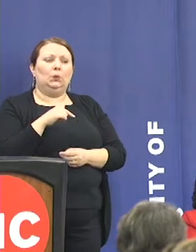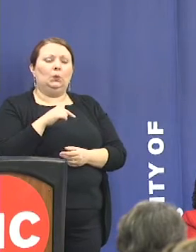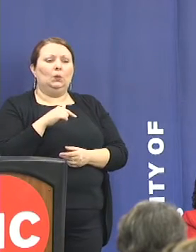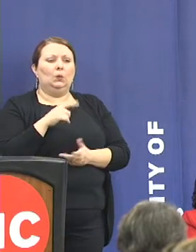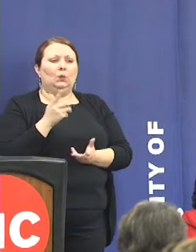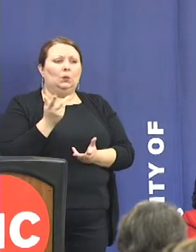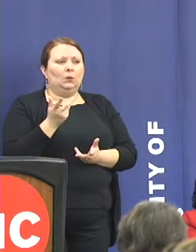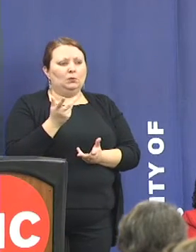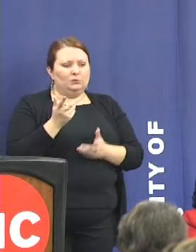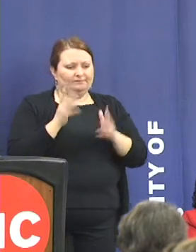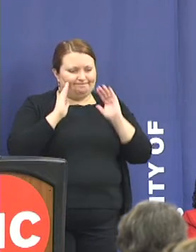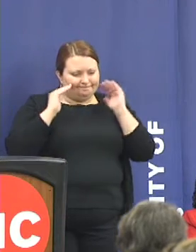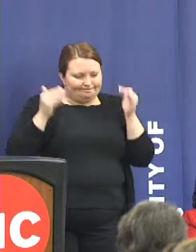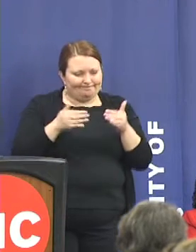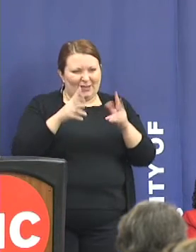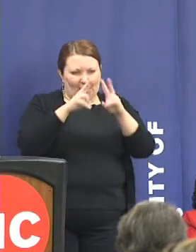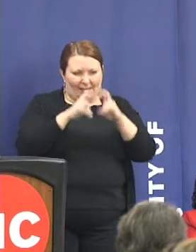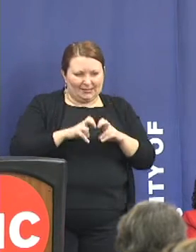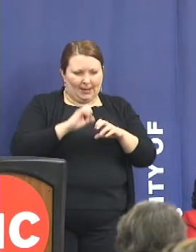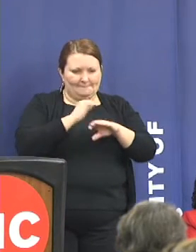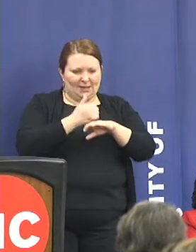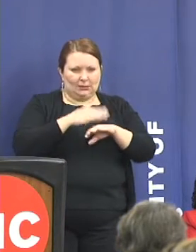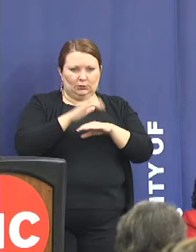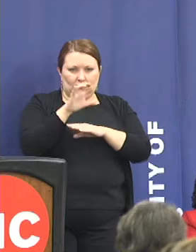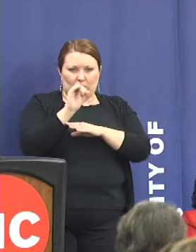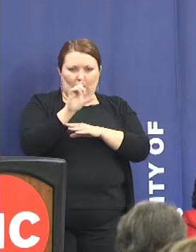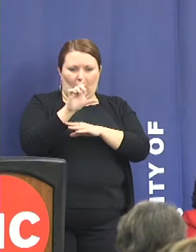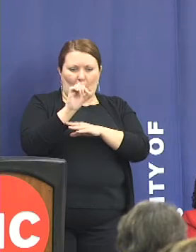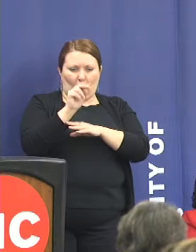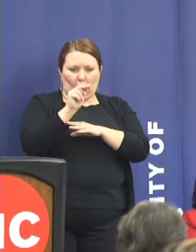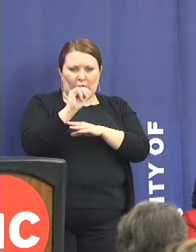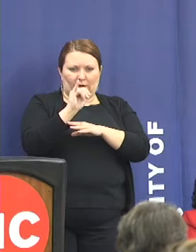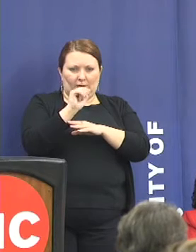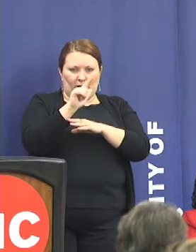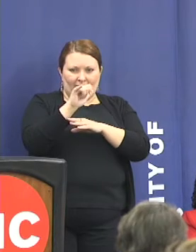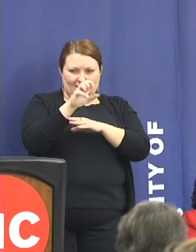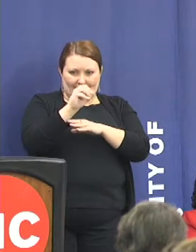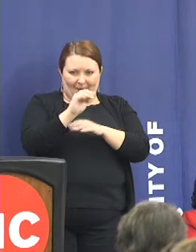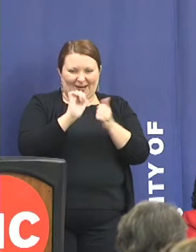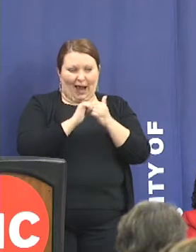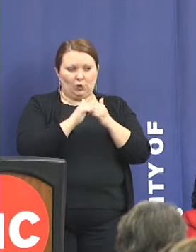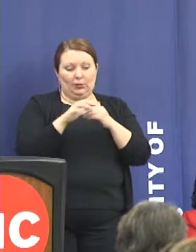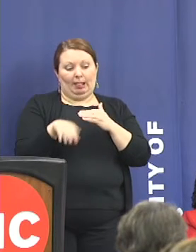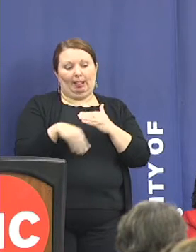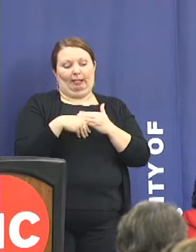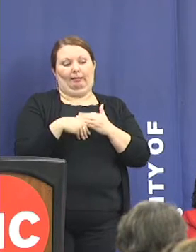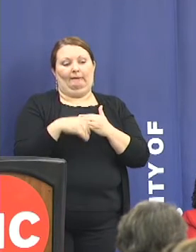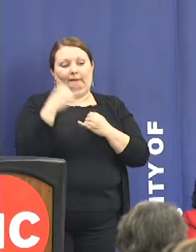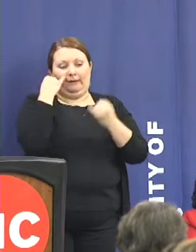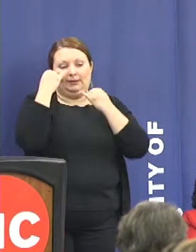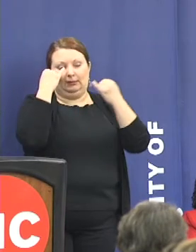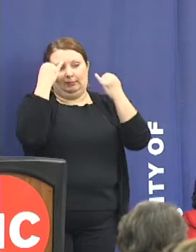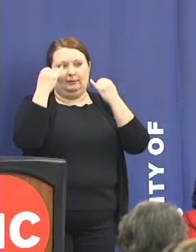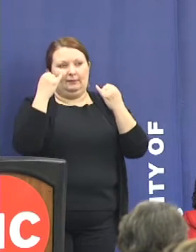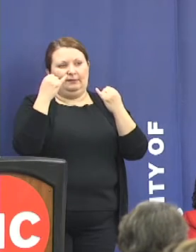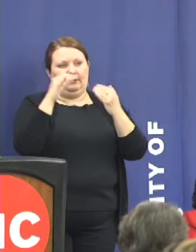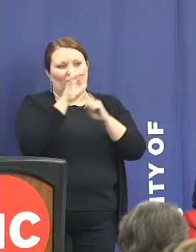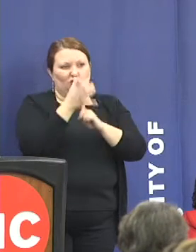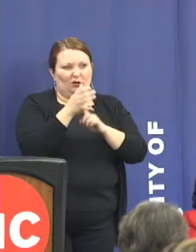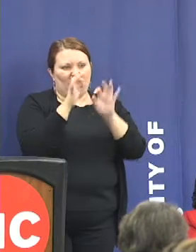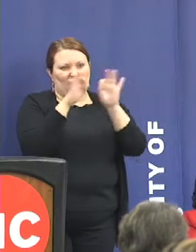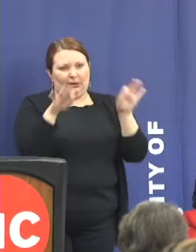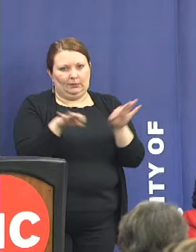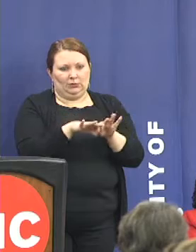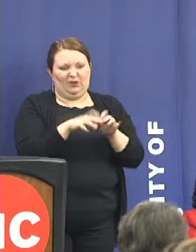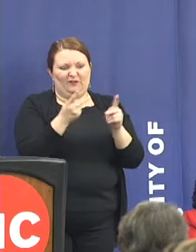place much of your analysis in the framework of colonialism, but how can we also map onto that these ideological and cultural frames